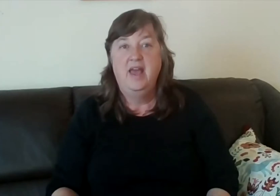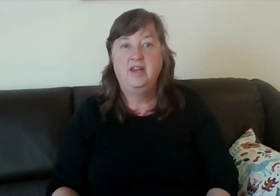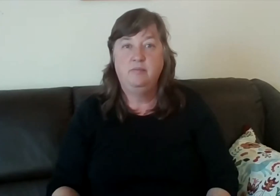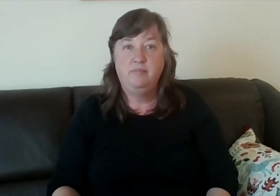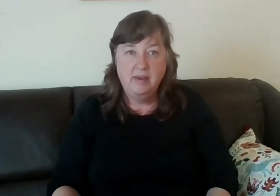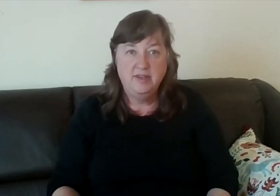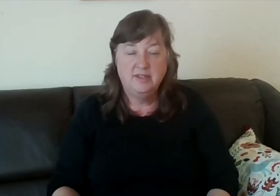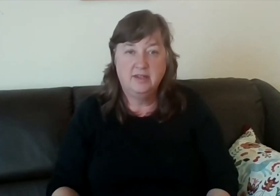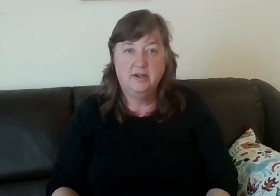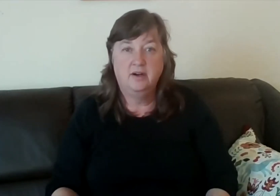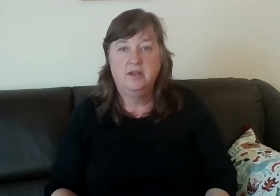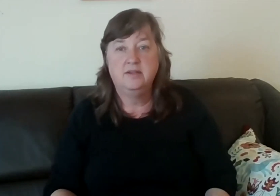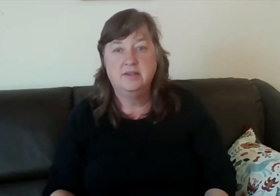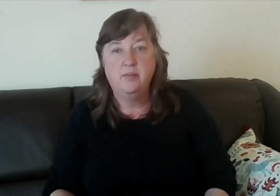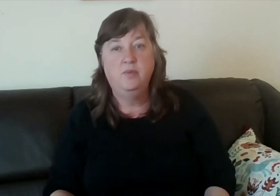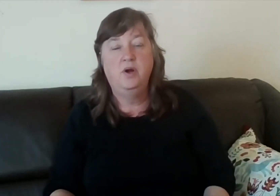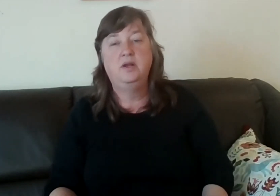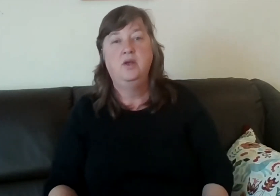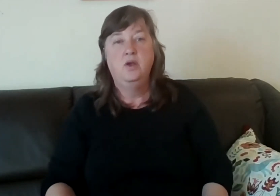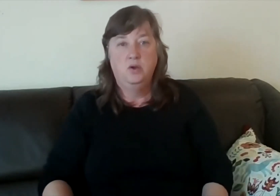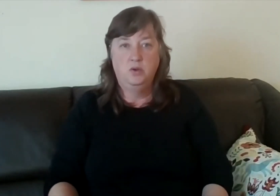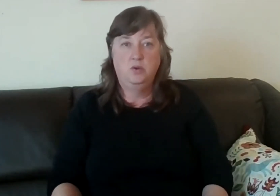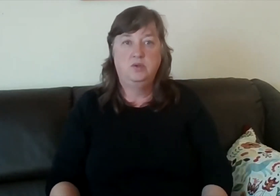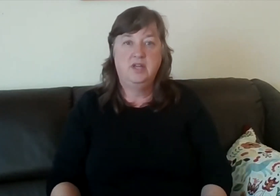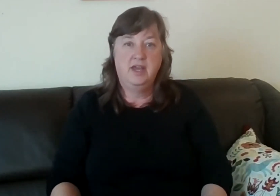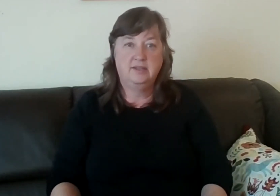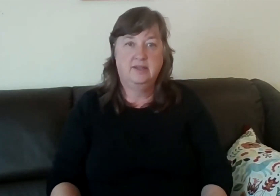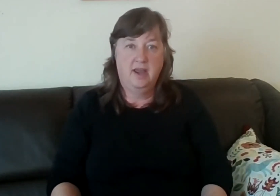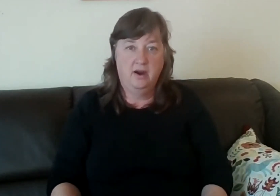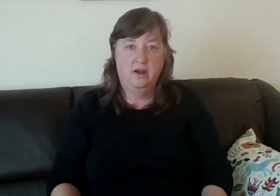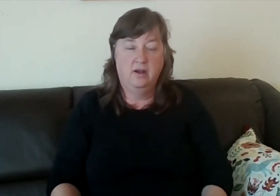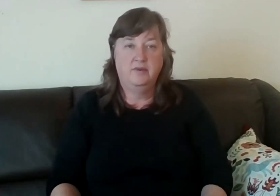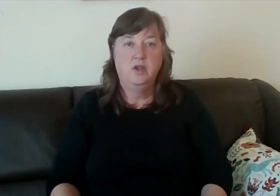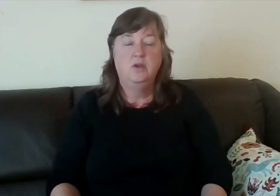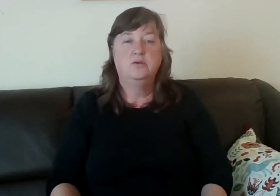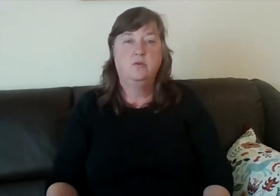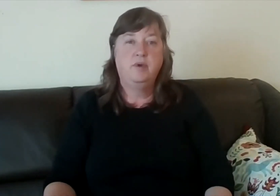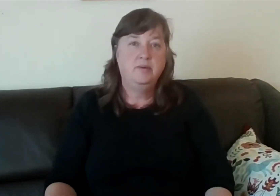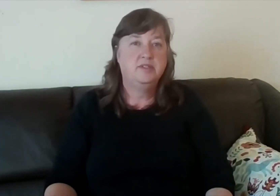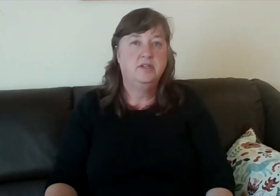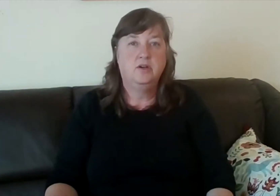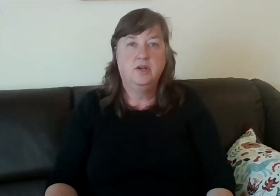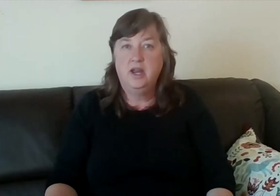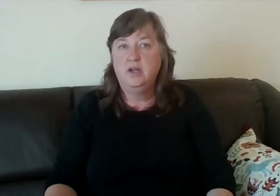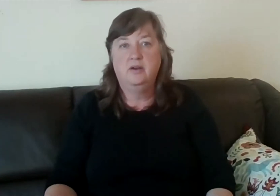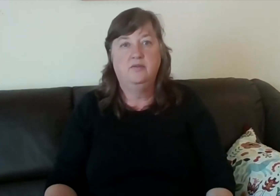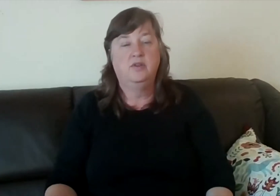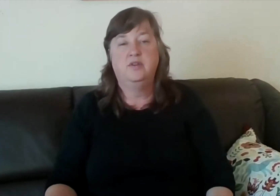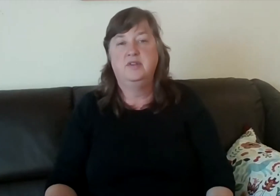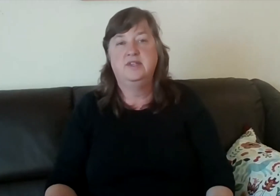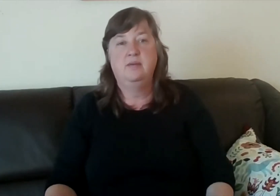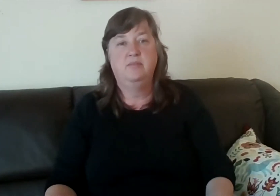And a babysitter is someone who takes care of. So babysitter, caregiver, they're the same